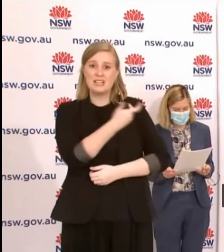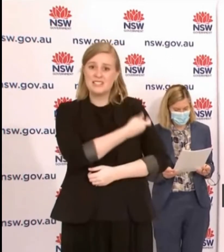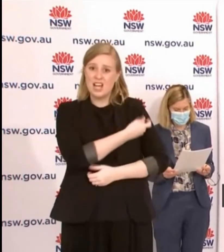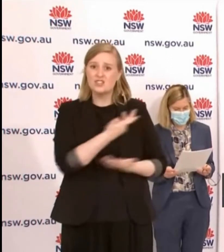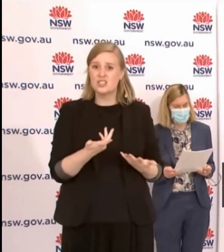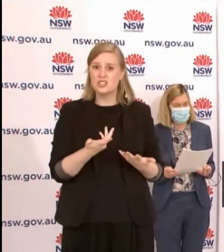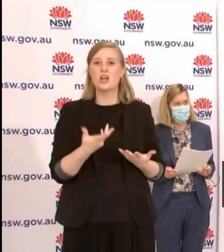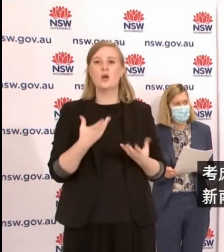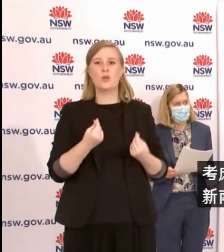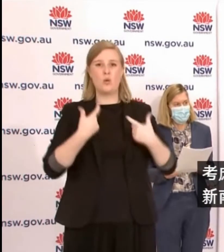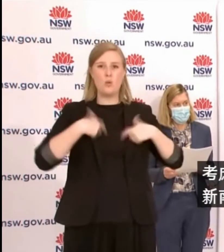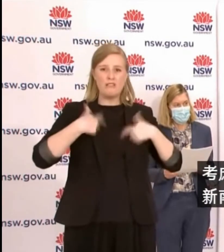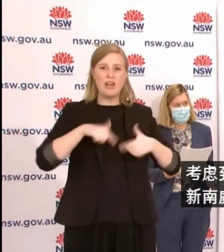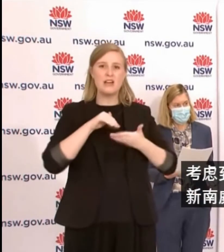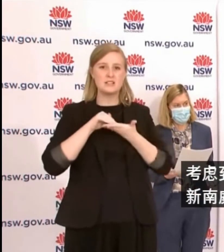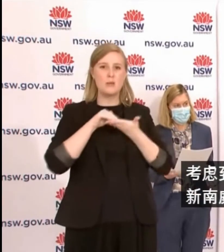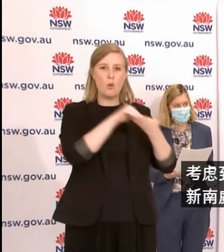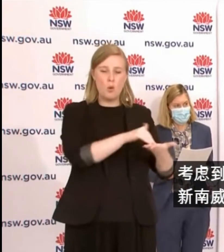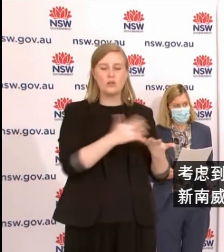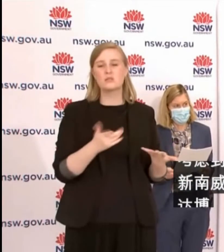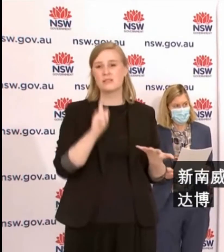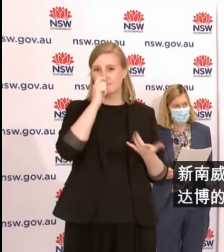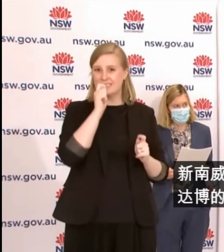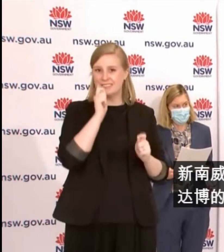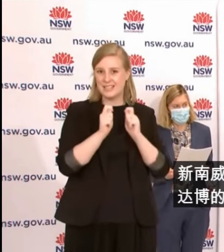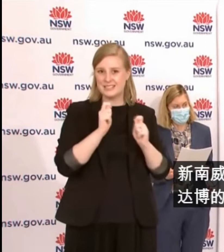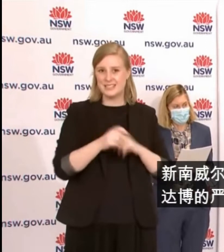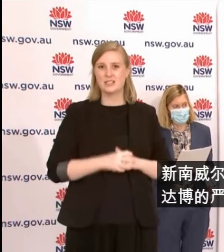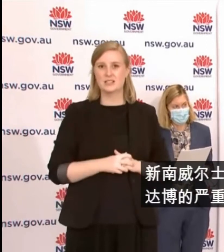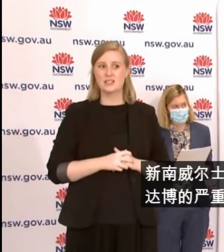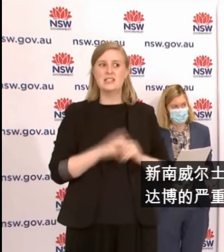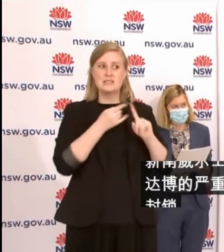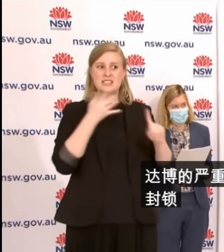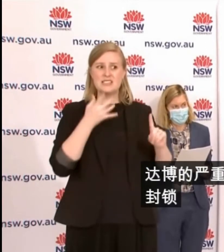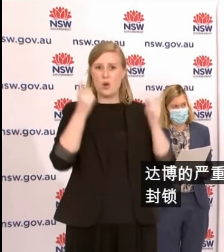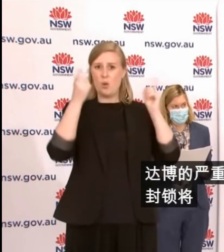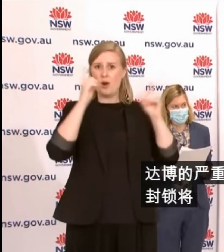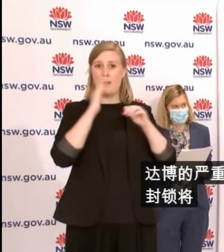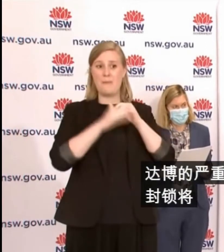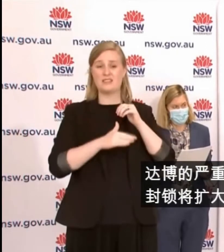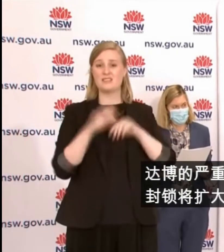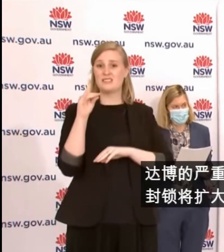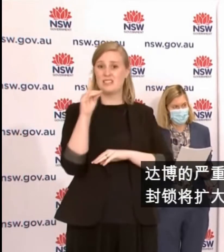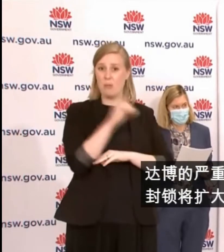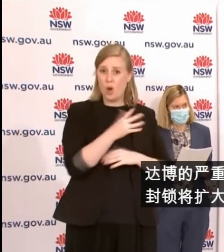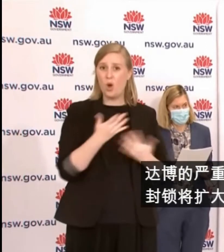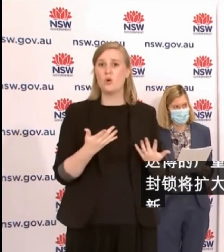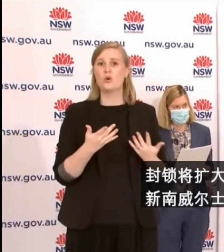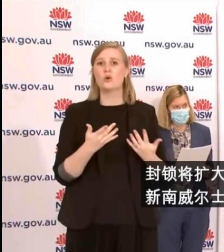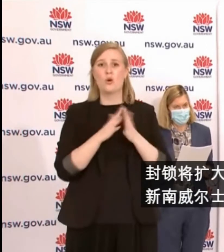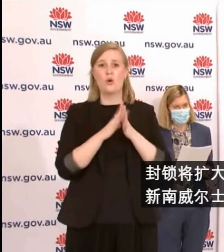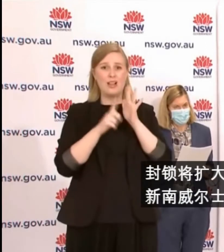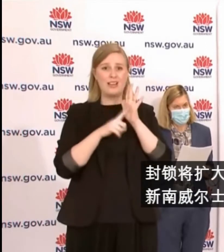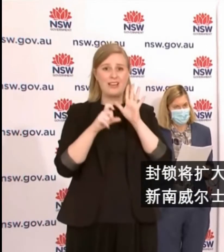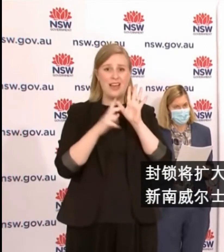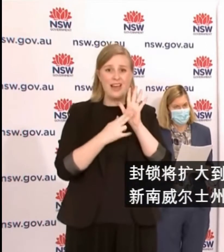acute situation in Western New South Wales and Dubbo in particular, the regional lockdown will be extended to all of regional